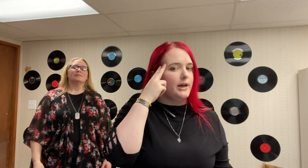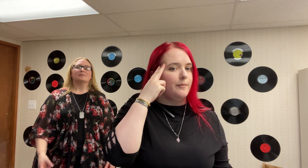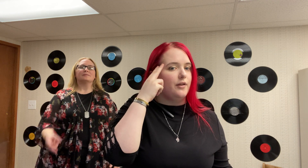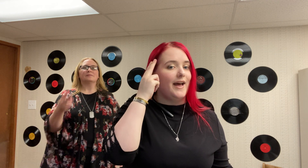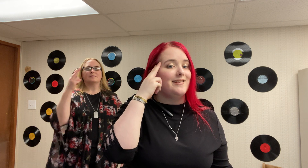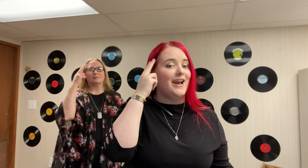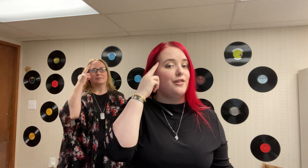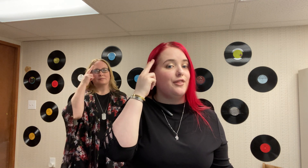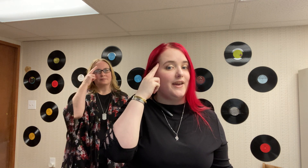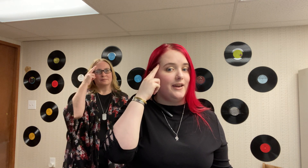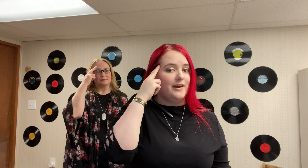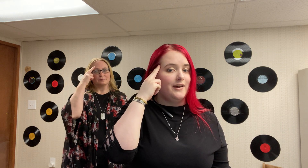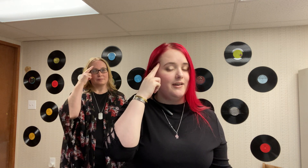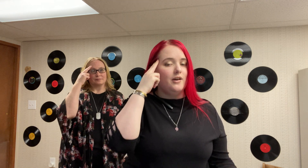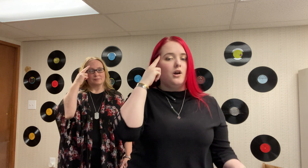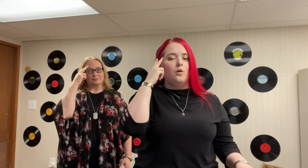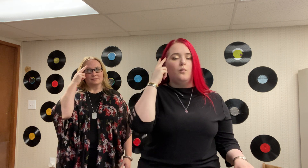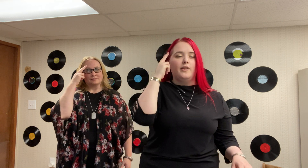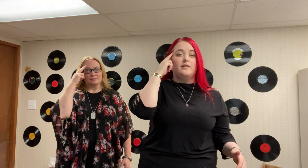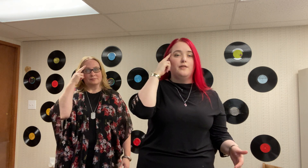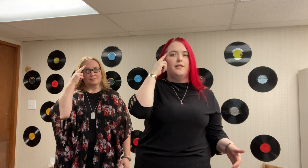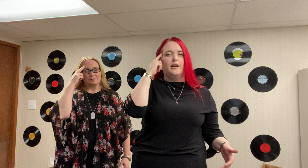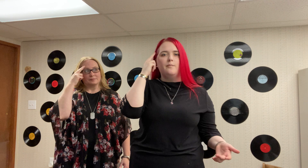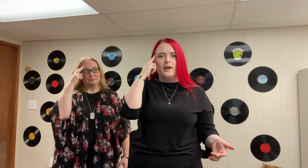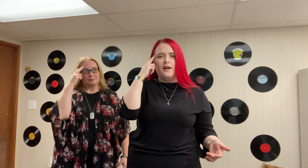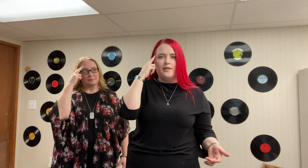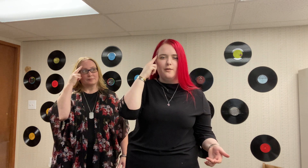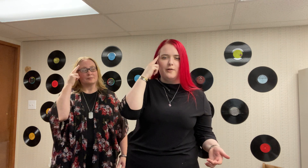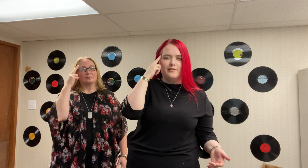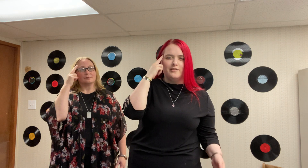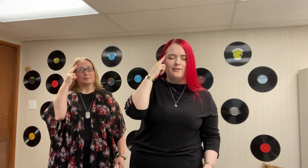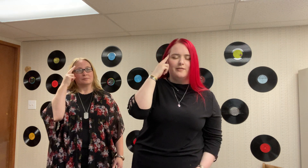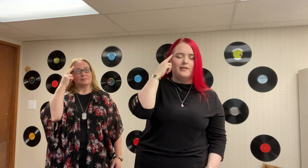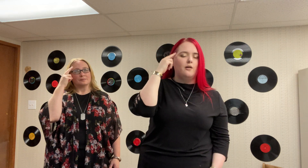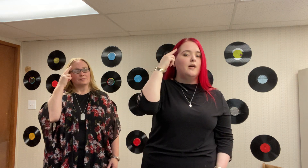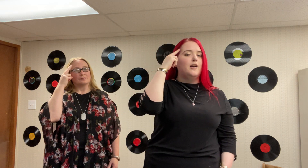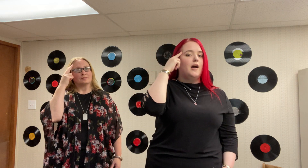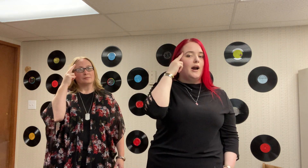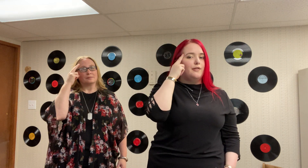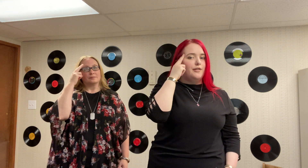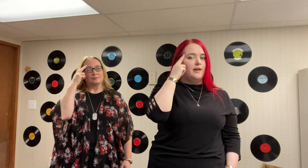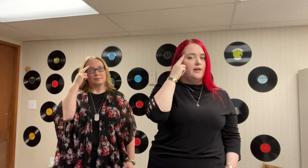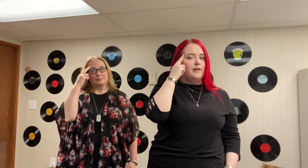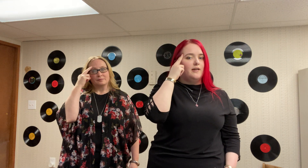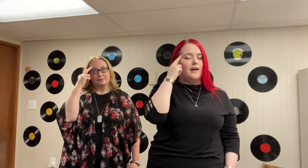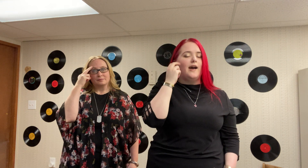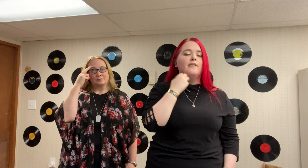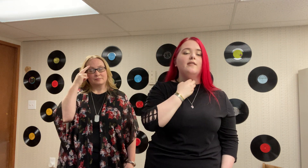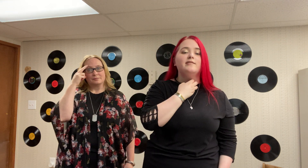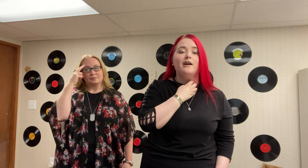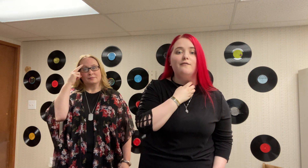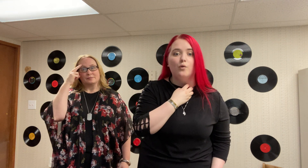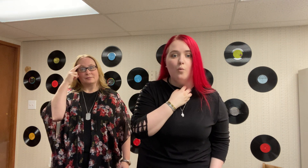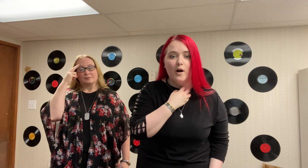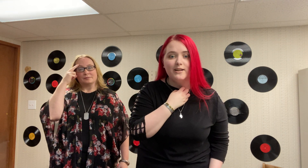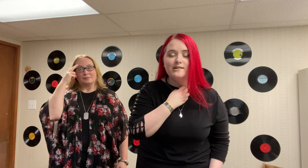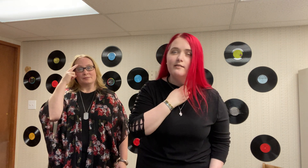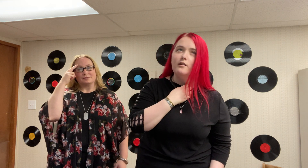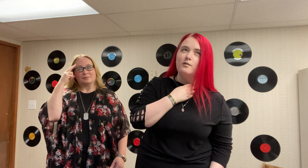temple. That's I think. Well, that's think, but I think works too. So I think, and then the sign for what is also